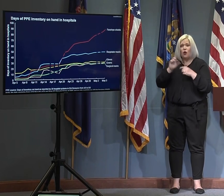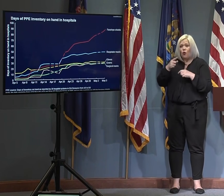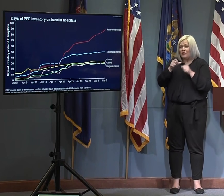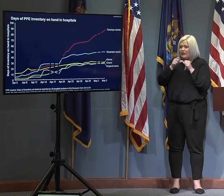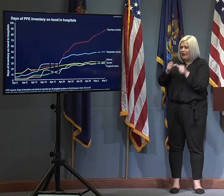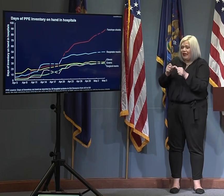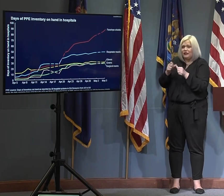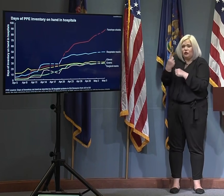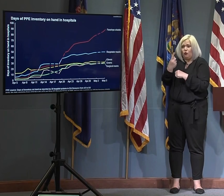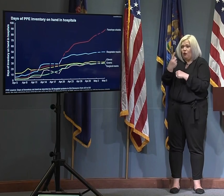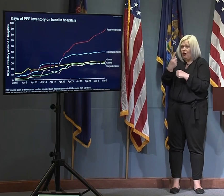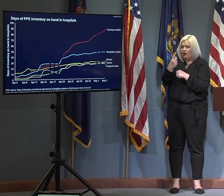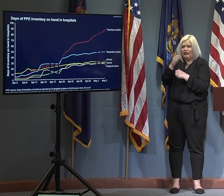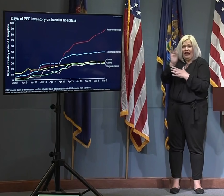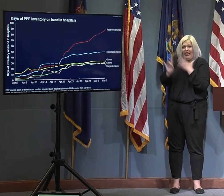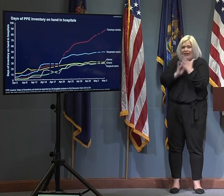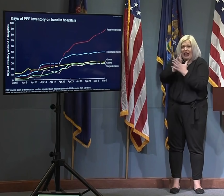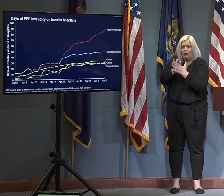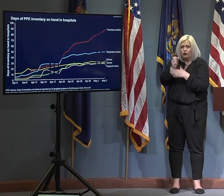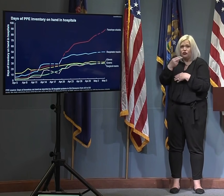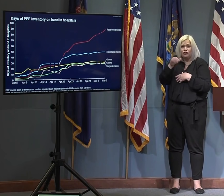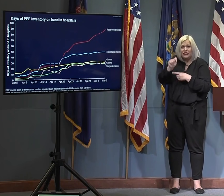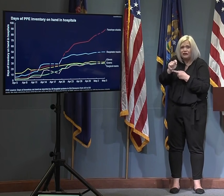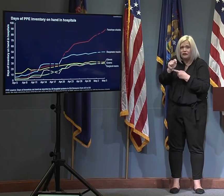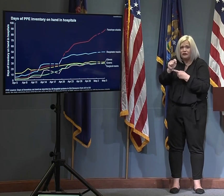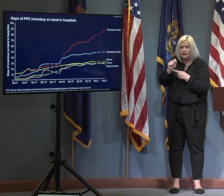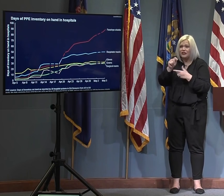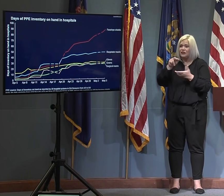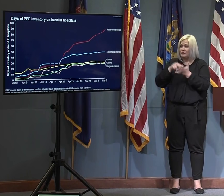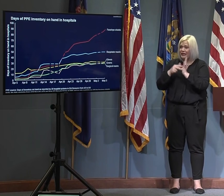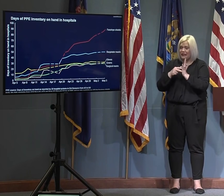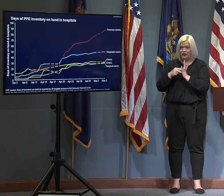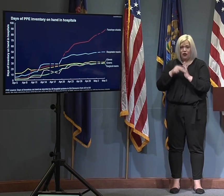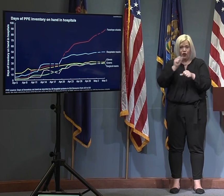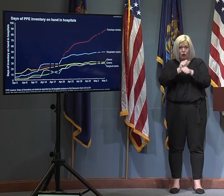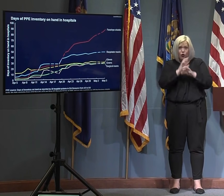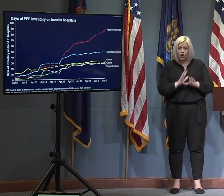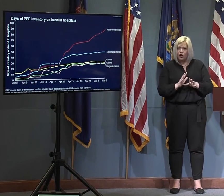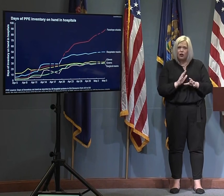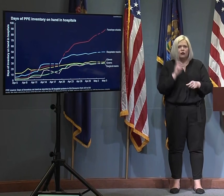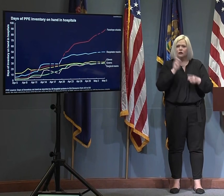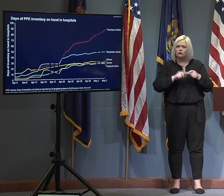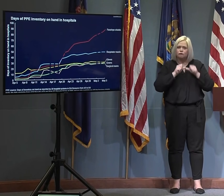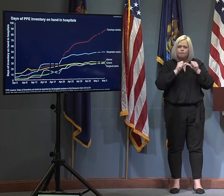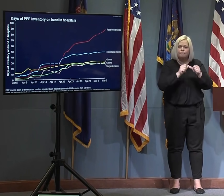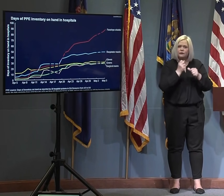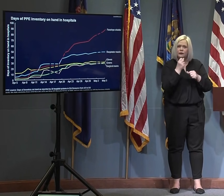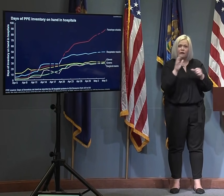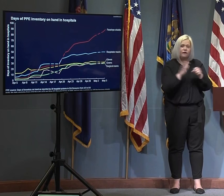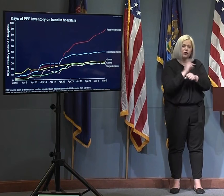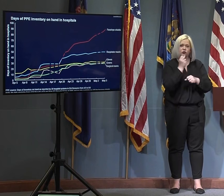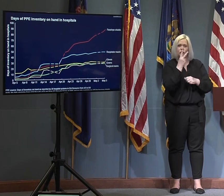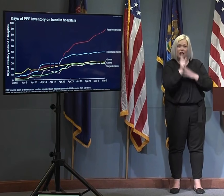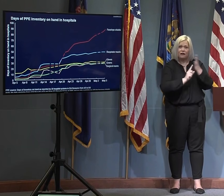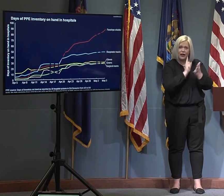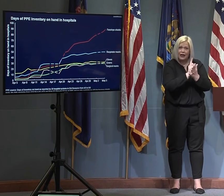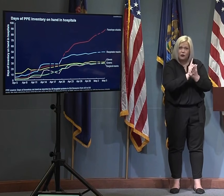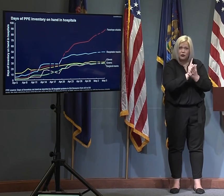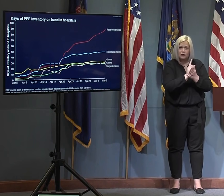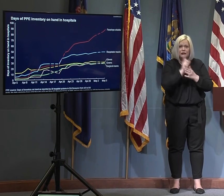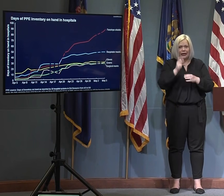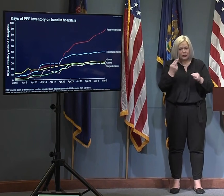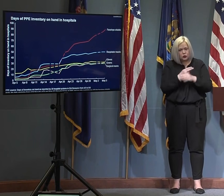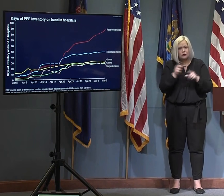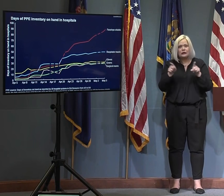PPE, meaning that in a hospital, they only had enough PPE for one 12-hour shift, where doctors and nurses were wearing the